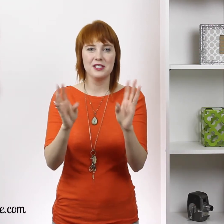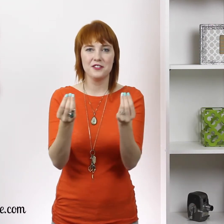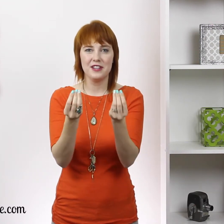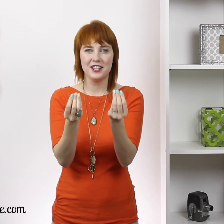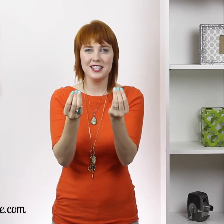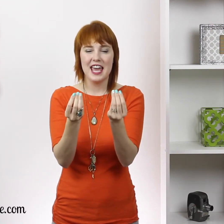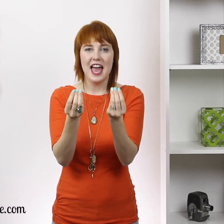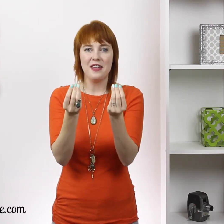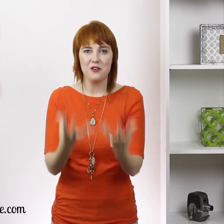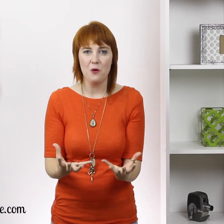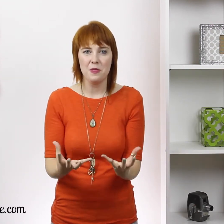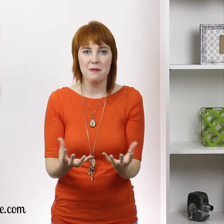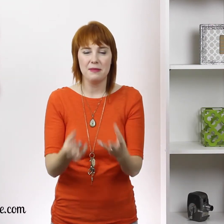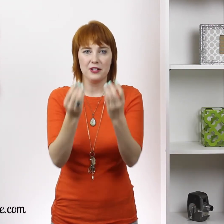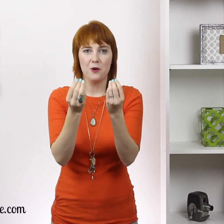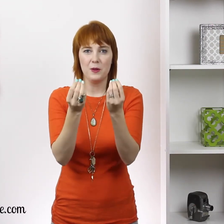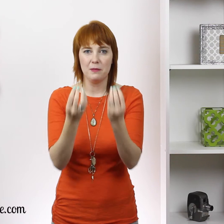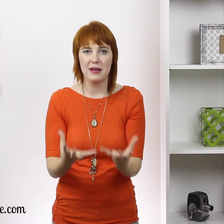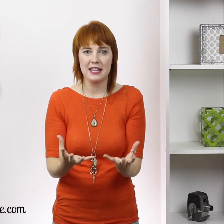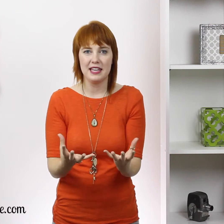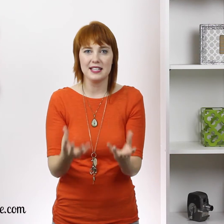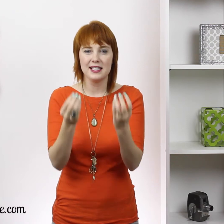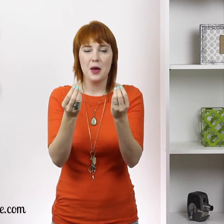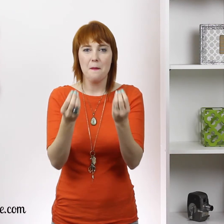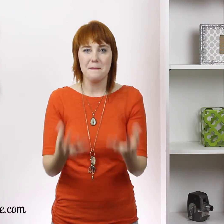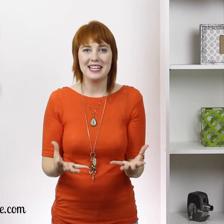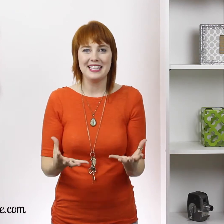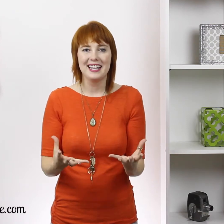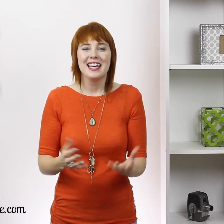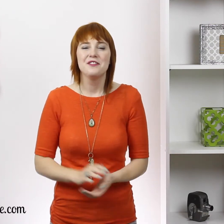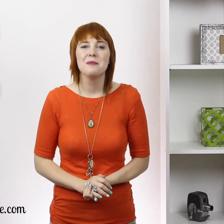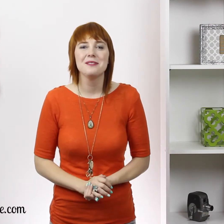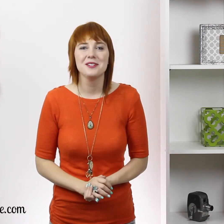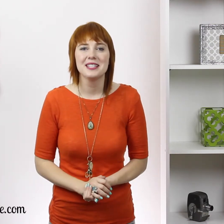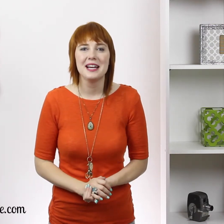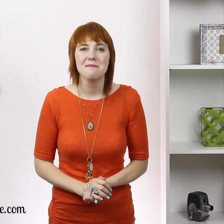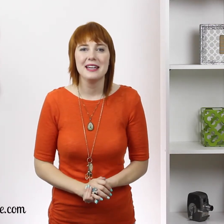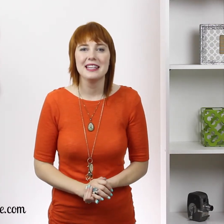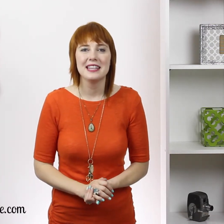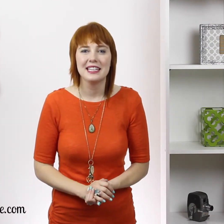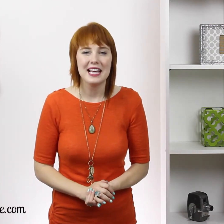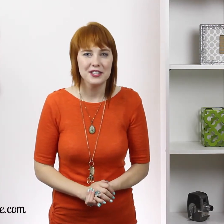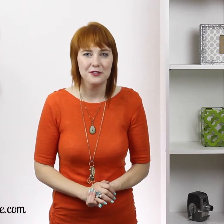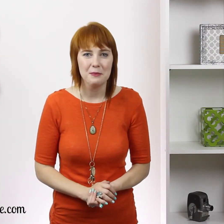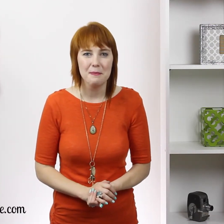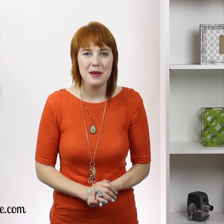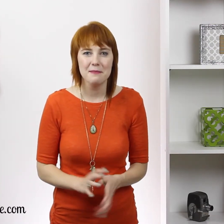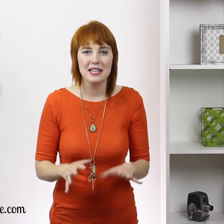to your fingers and then you open them up like you're holding many things many if your baby learns the sign many then they can ask you for many many